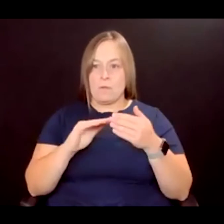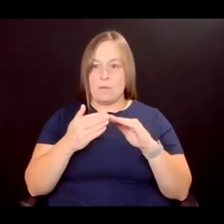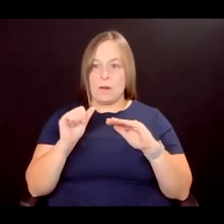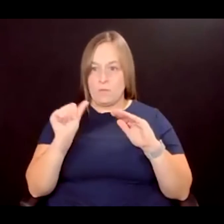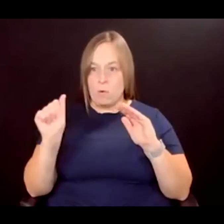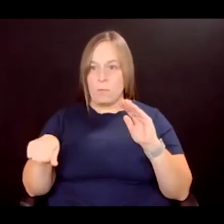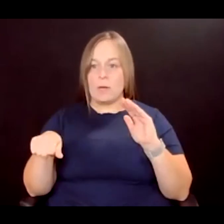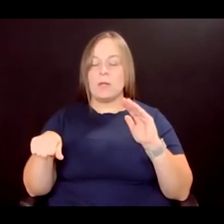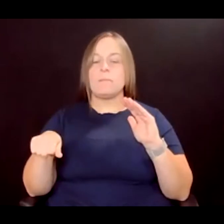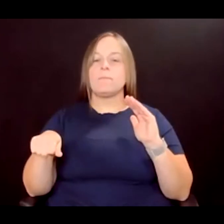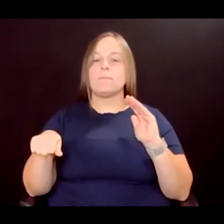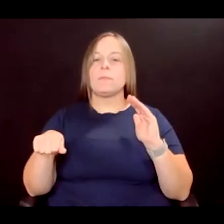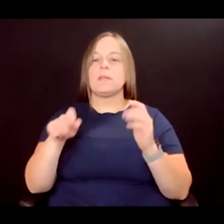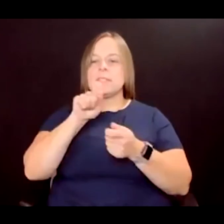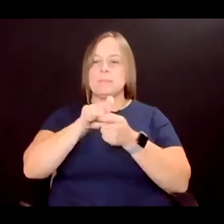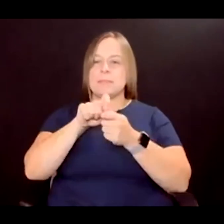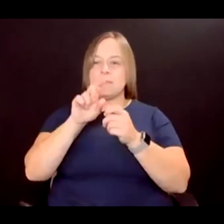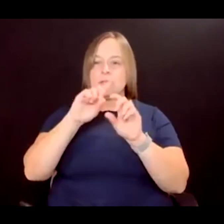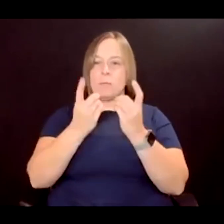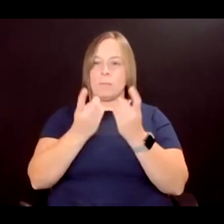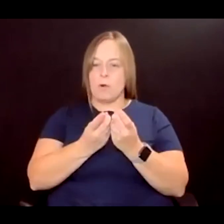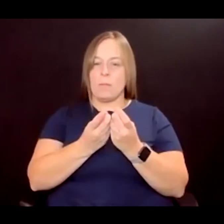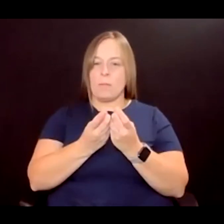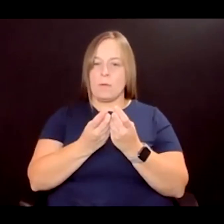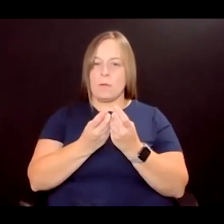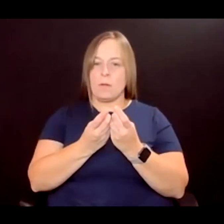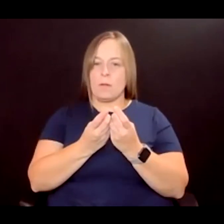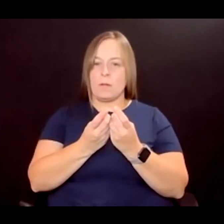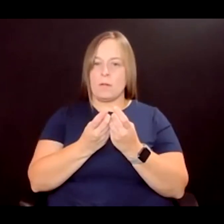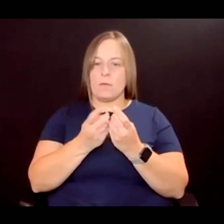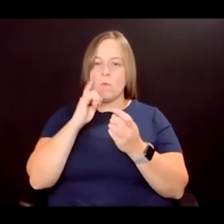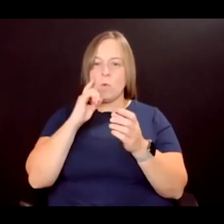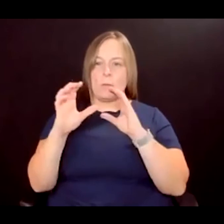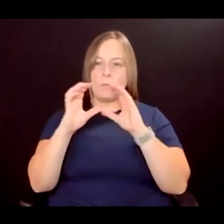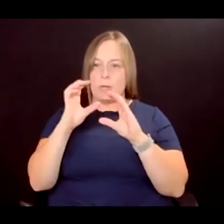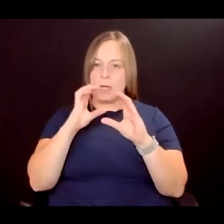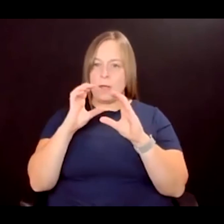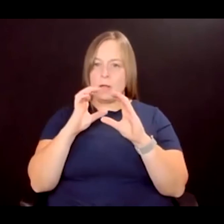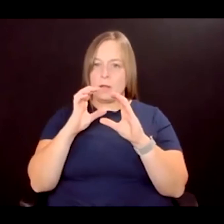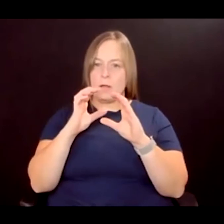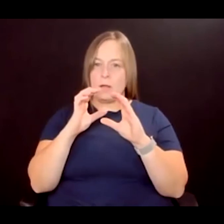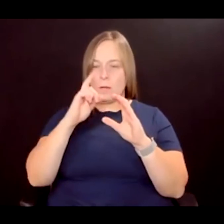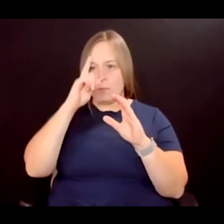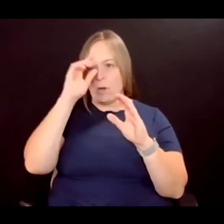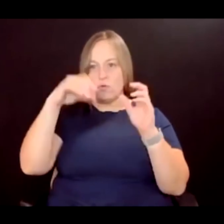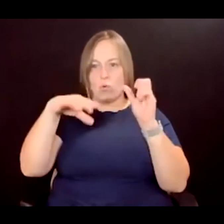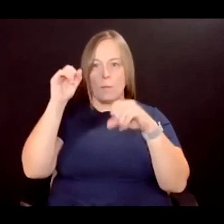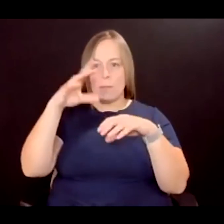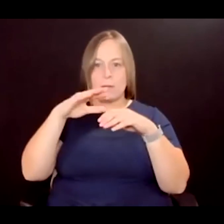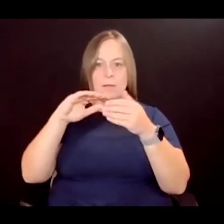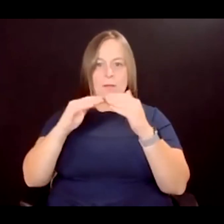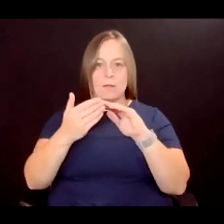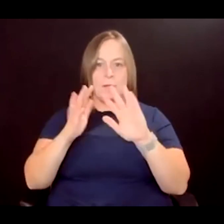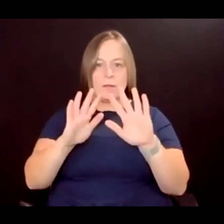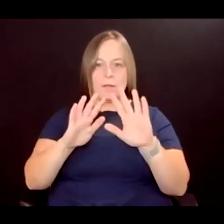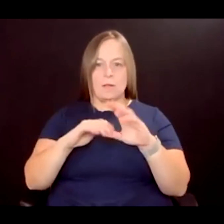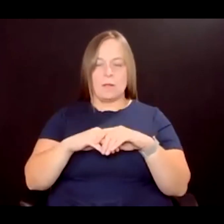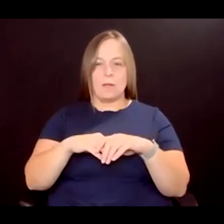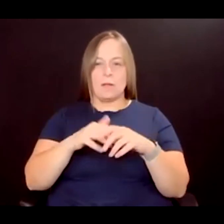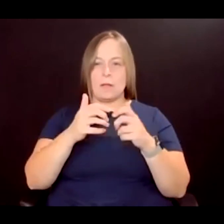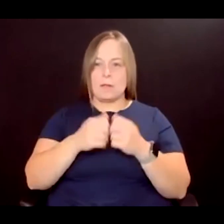first responders, which go back to my first question. I don't know, if you have delved into that or